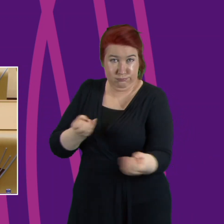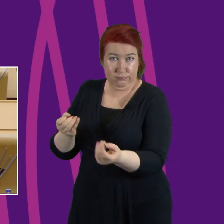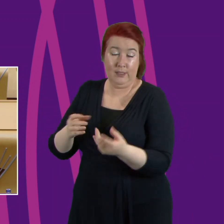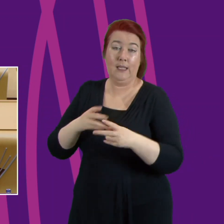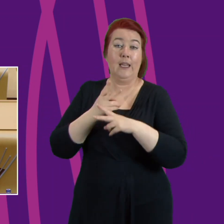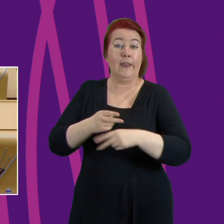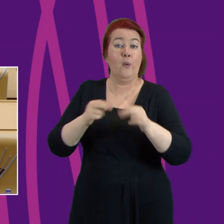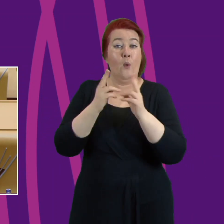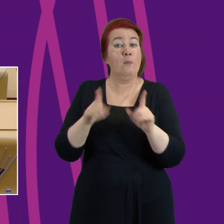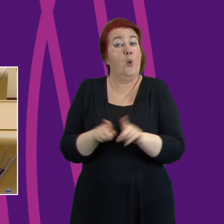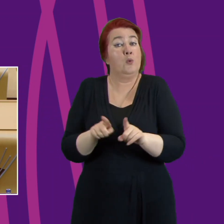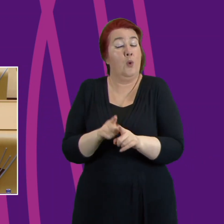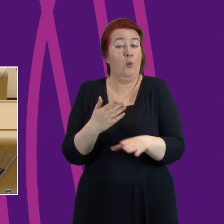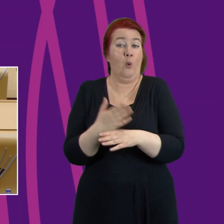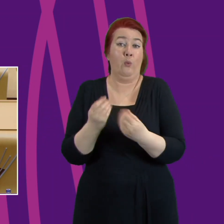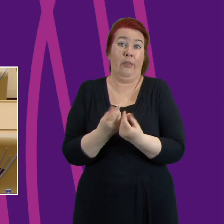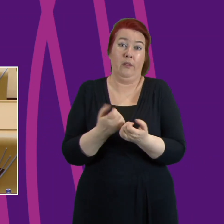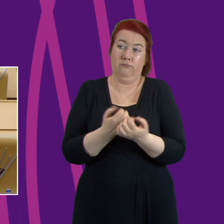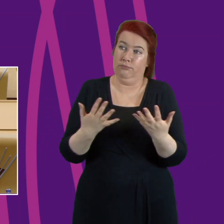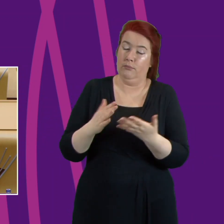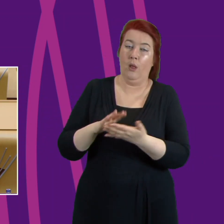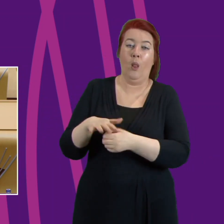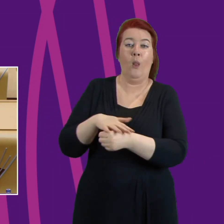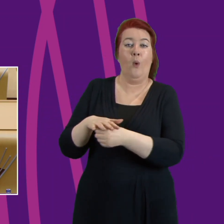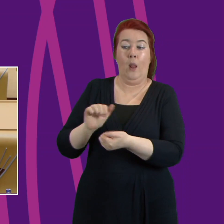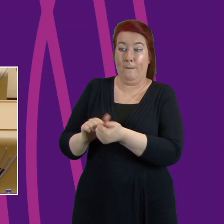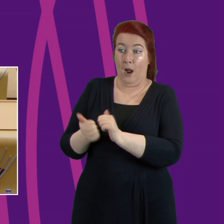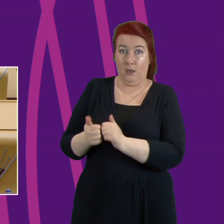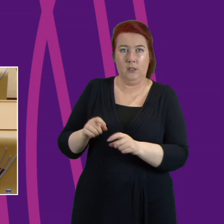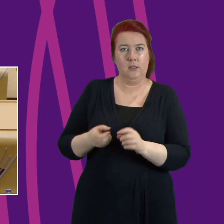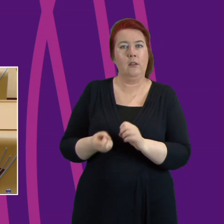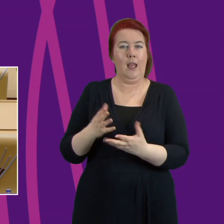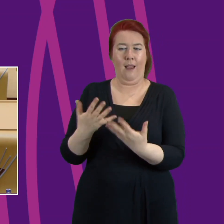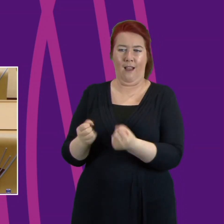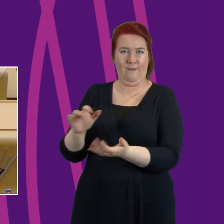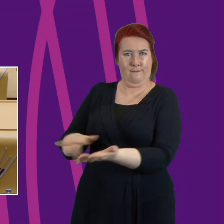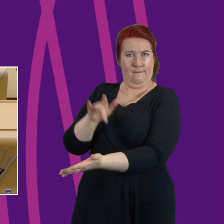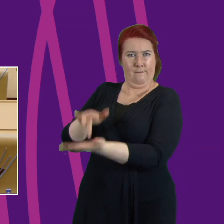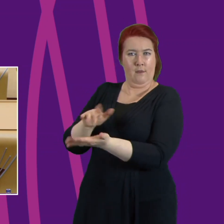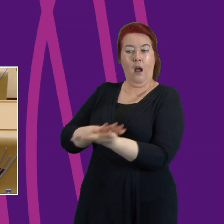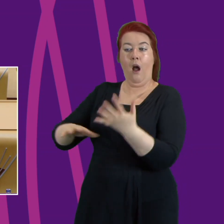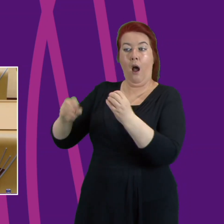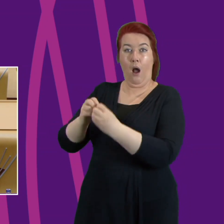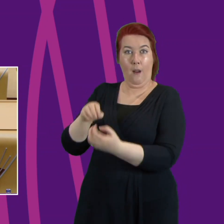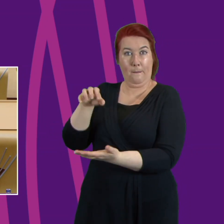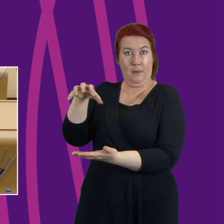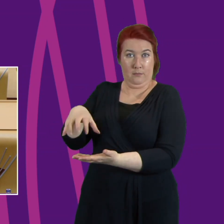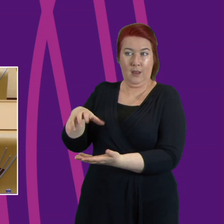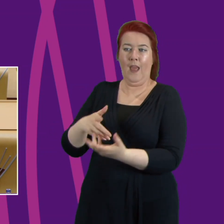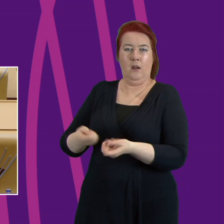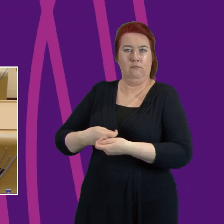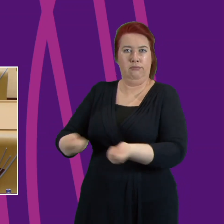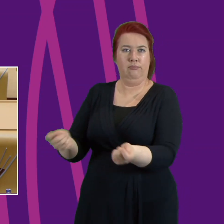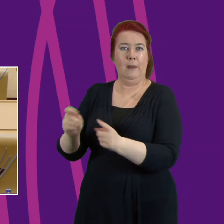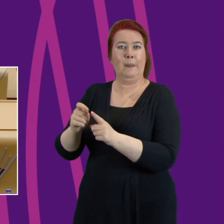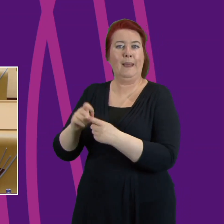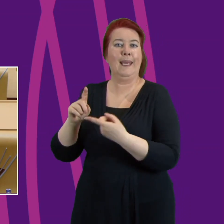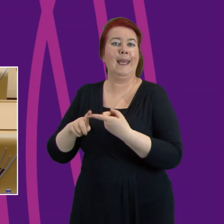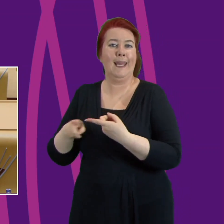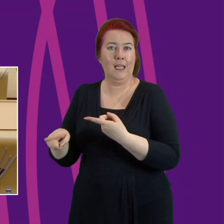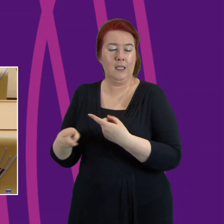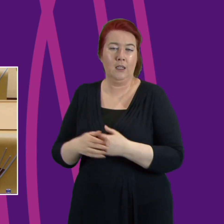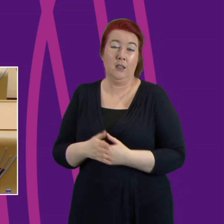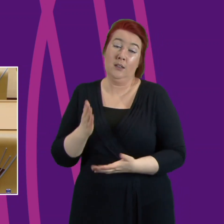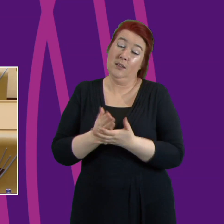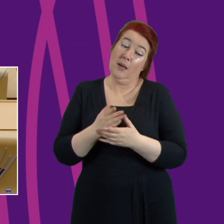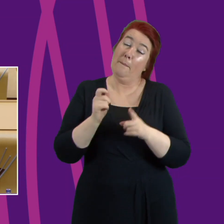significantly improve the operation of local PPE hubs. Whilst the supply of PPE is primarily the responsibility